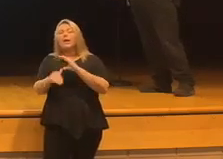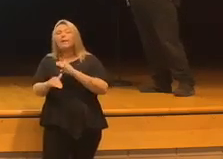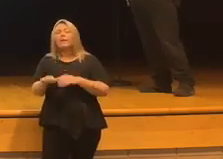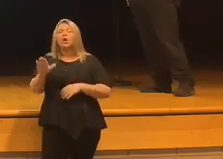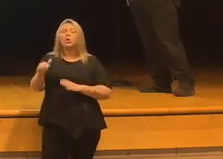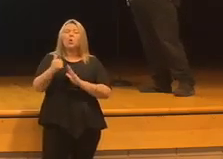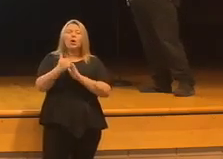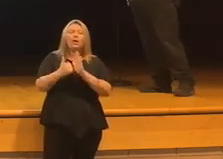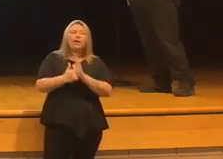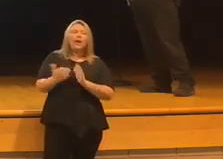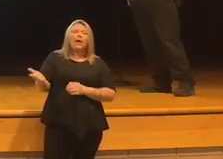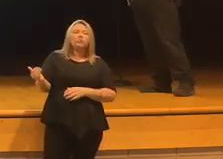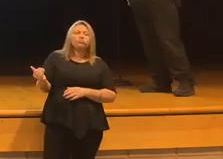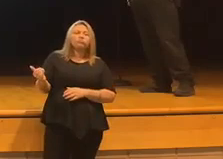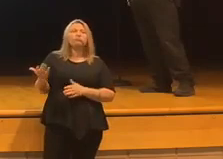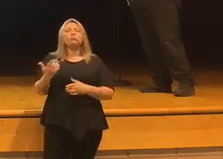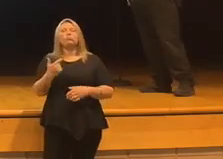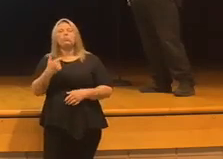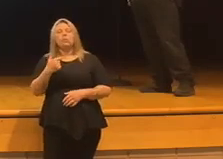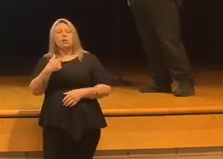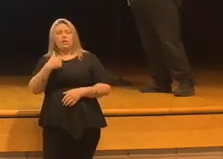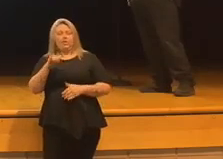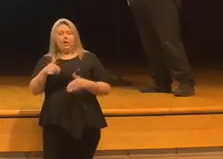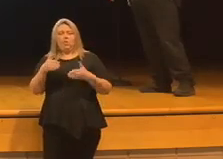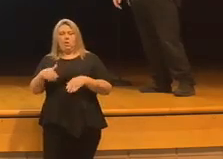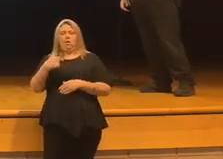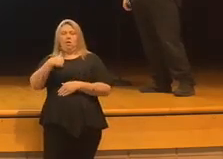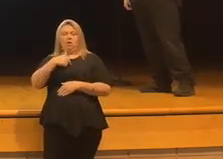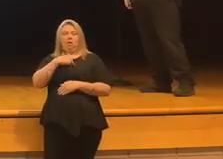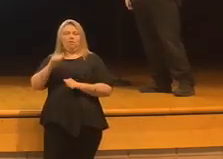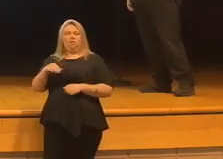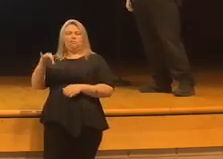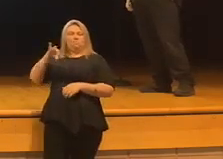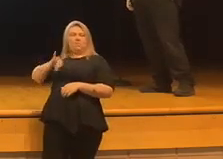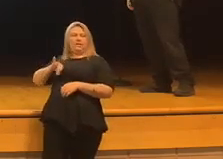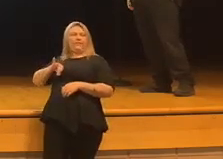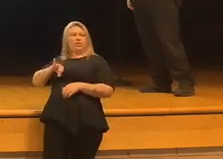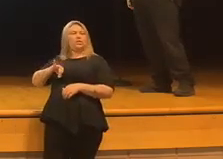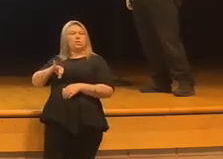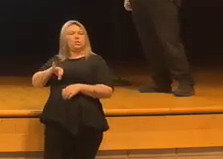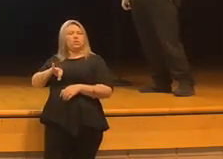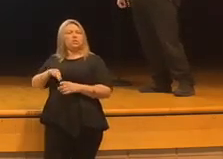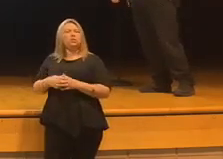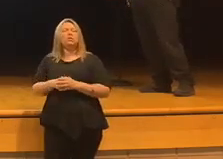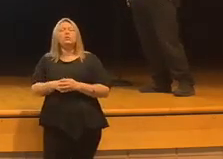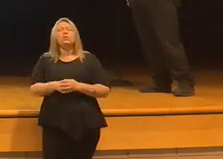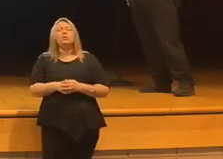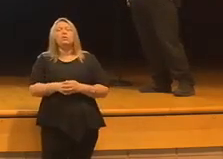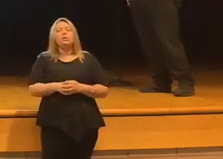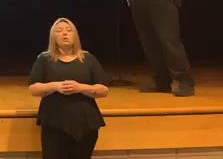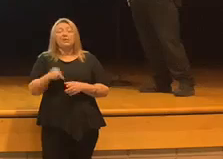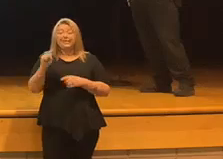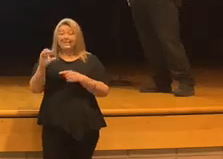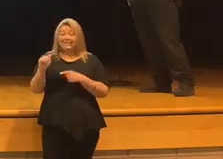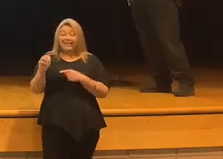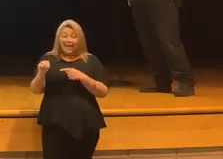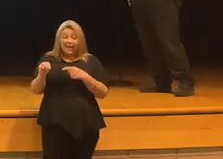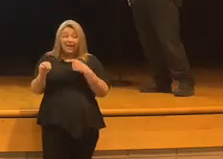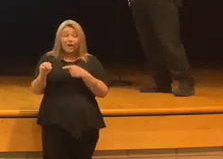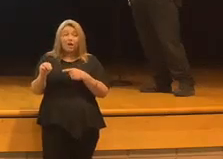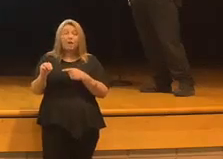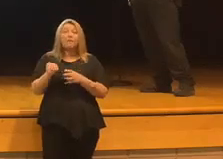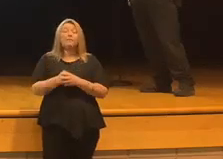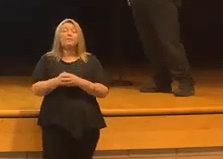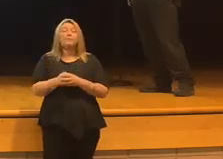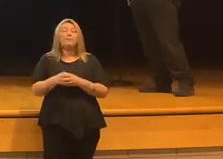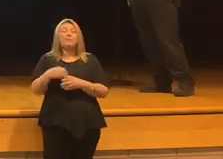accounts to get something for them. As far as scams go, if